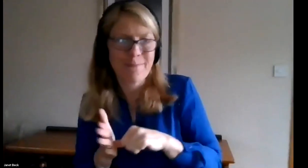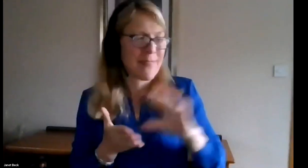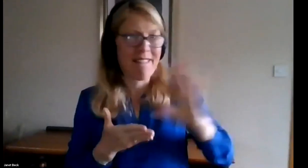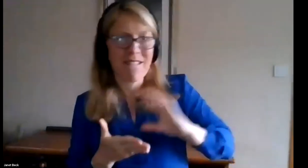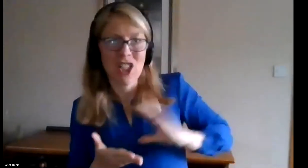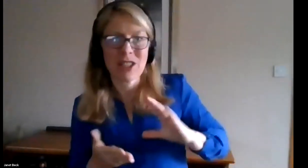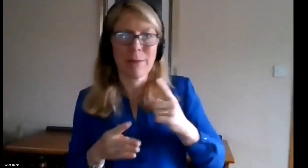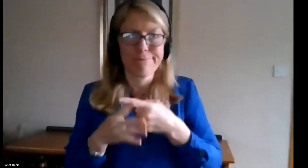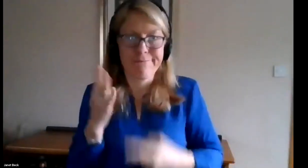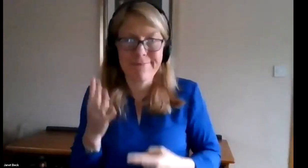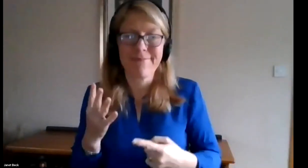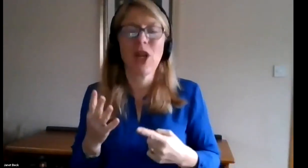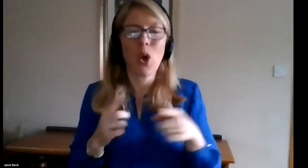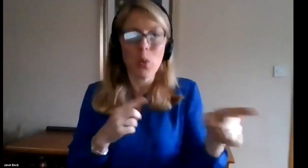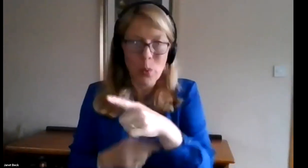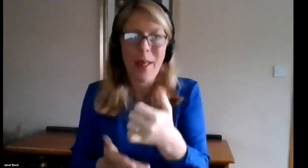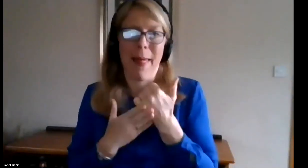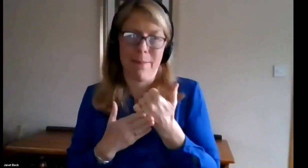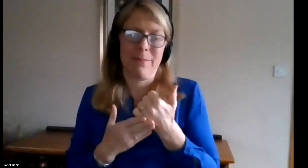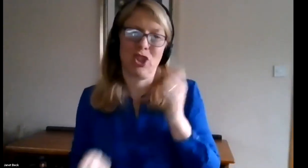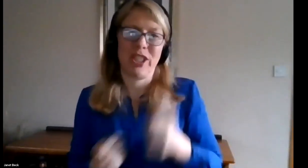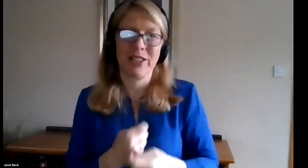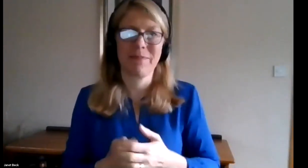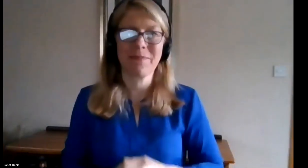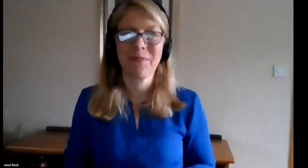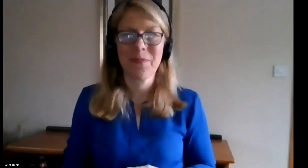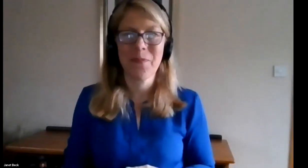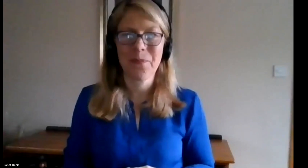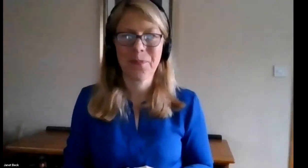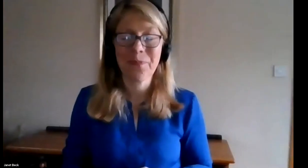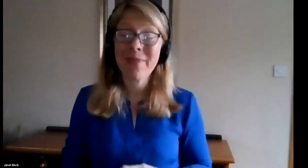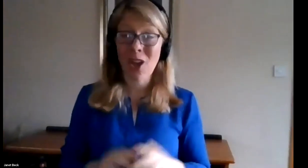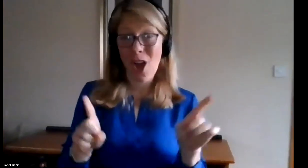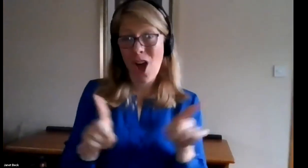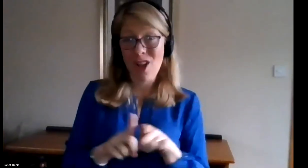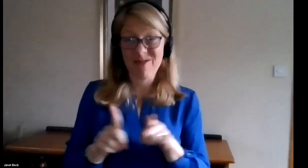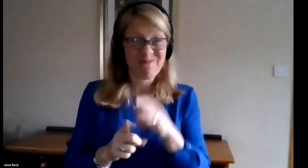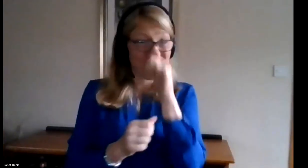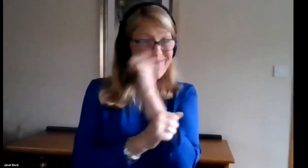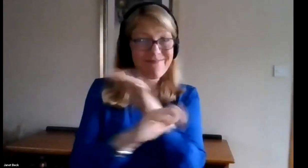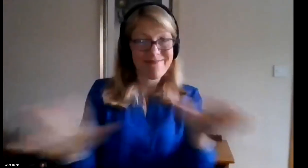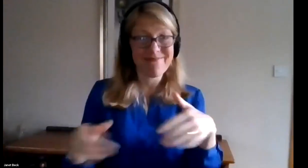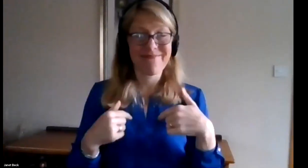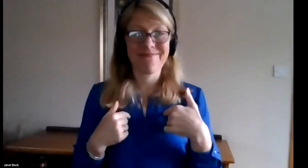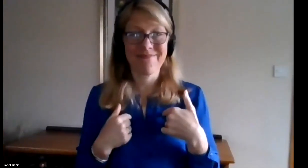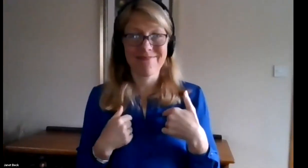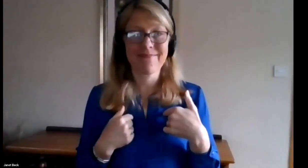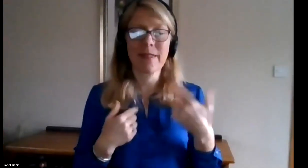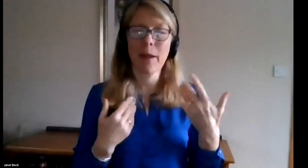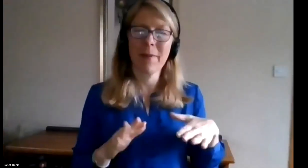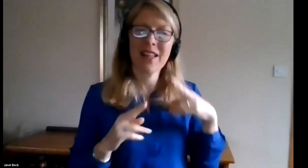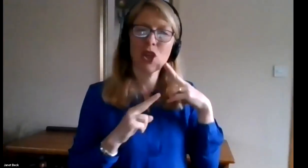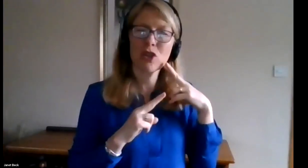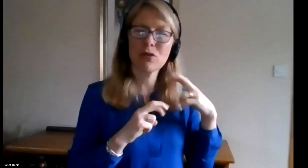are facing right now. Also coming from a little bit different perspective in the research of arts and